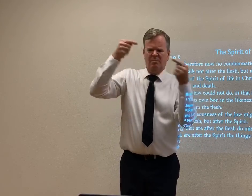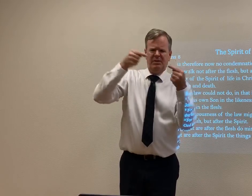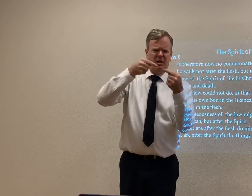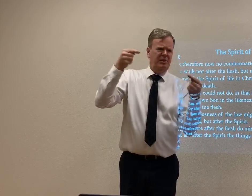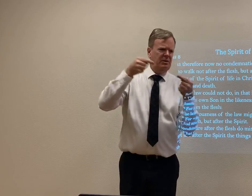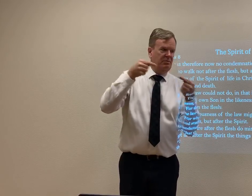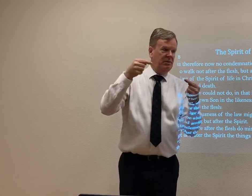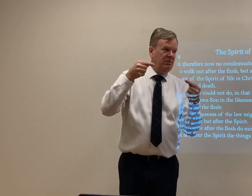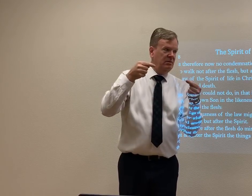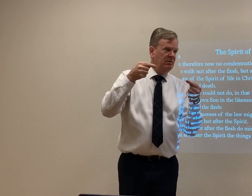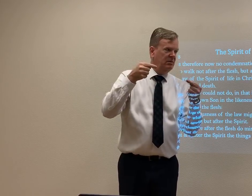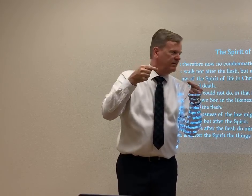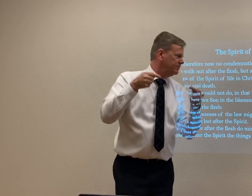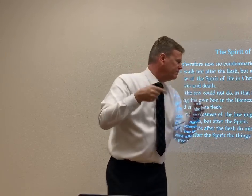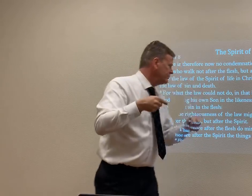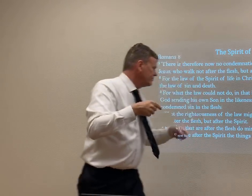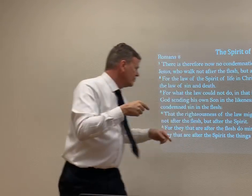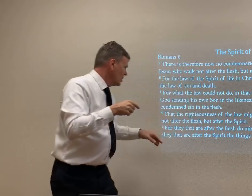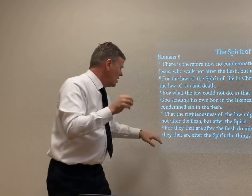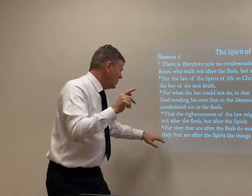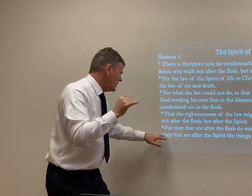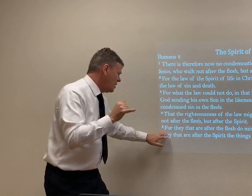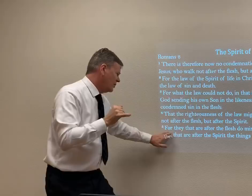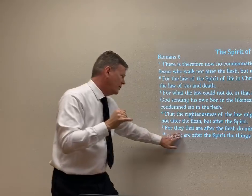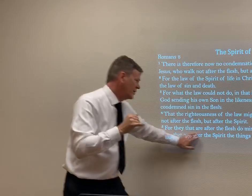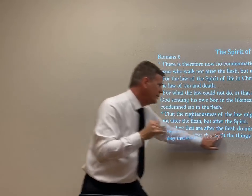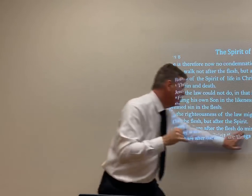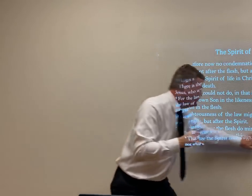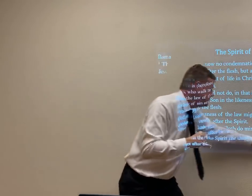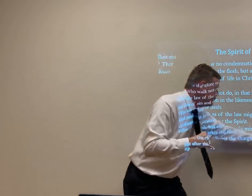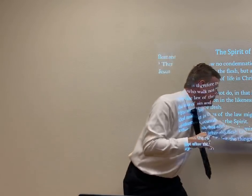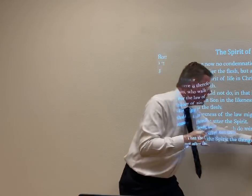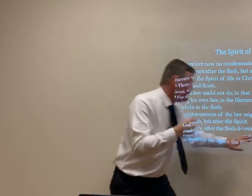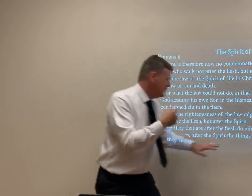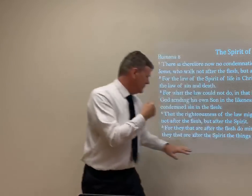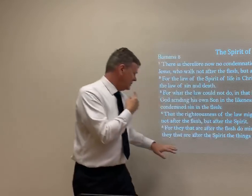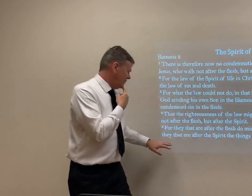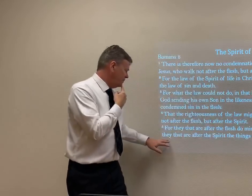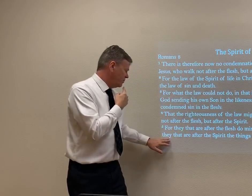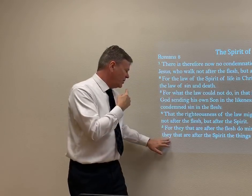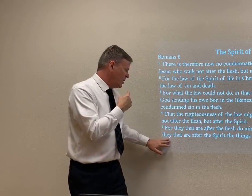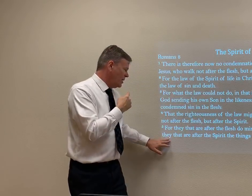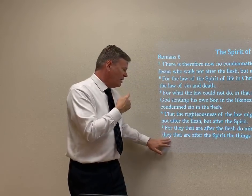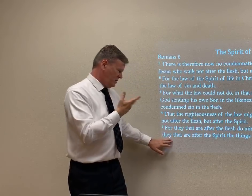Spirit, things of the Spirit, are not evil. Oh, envy.